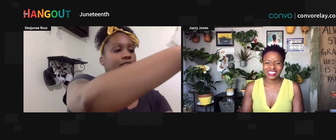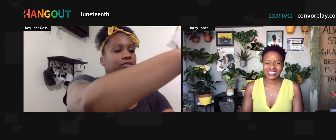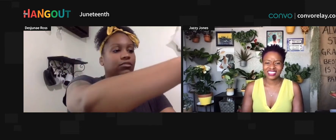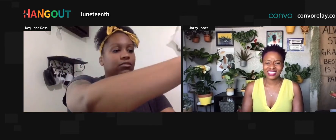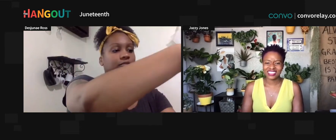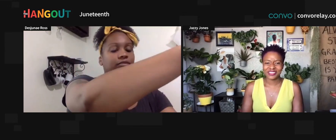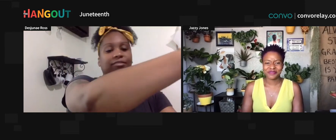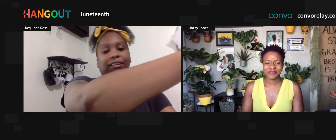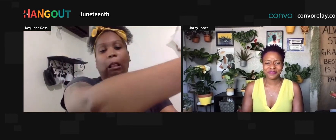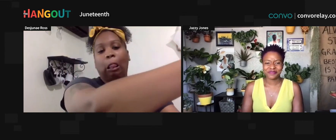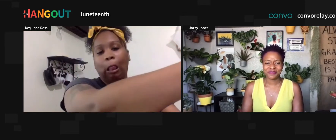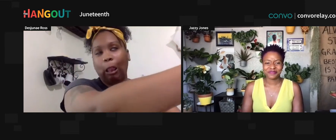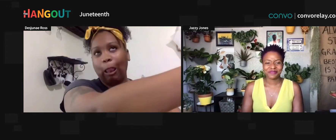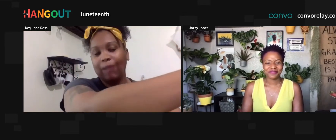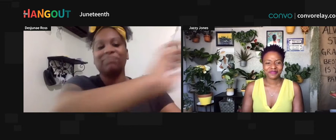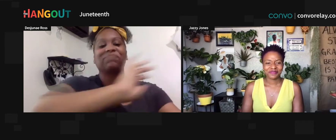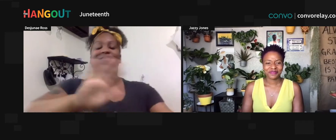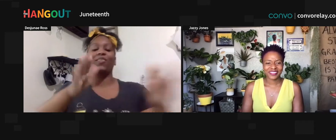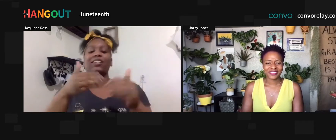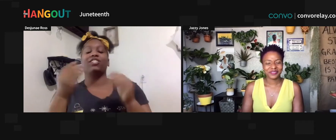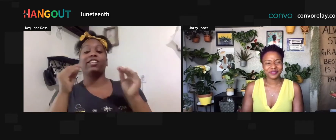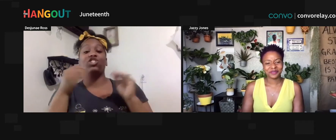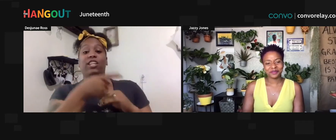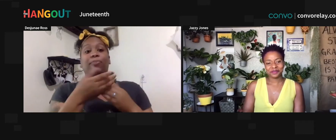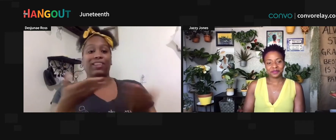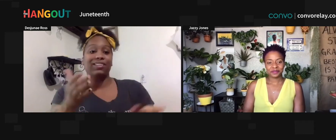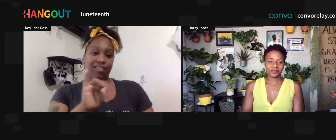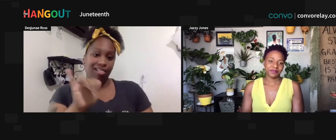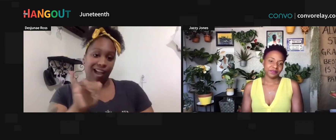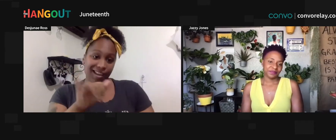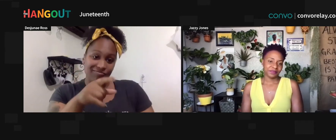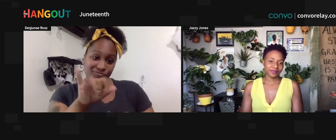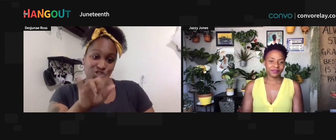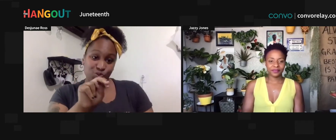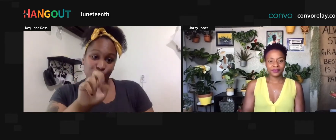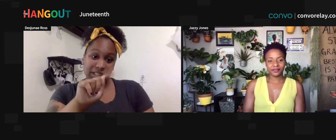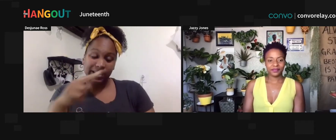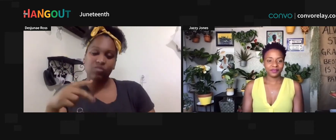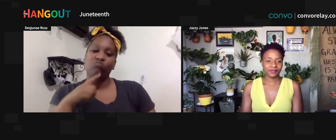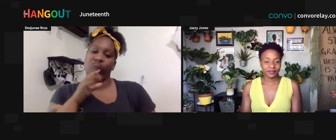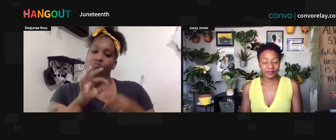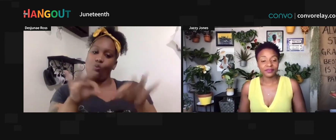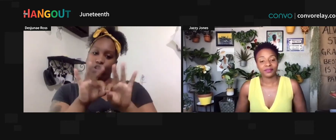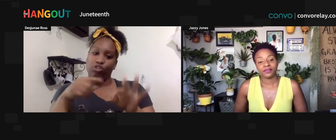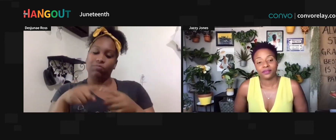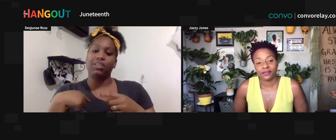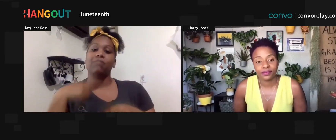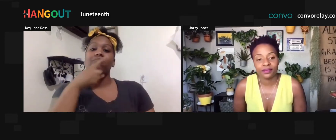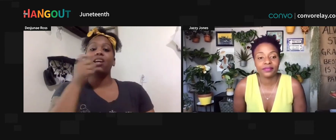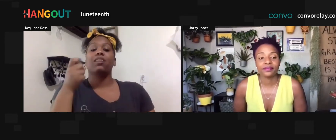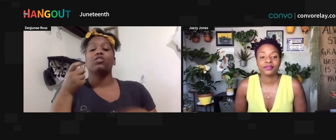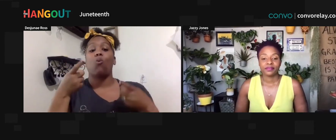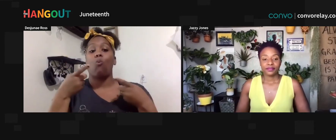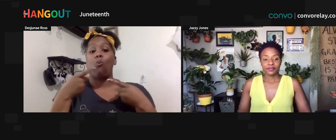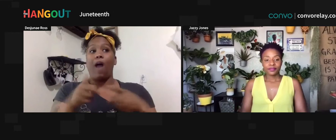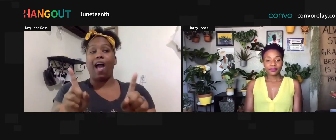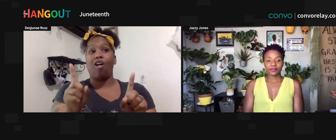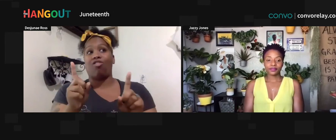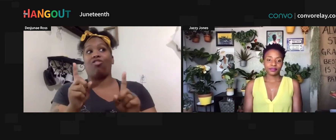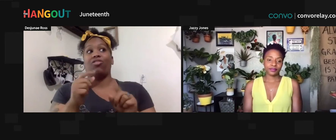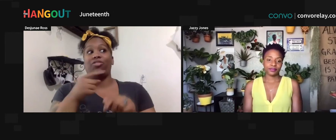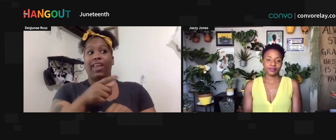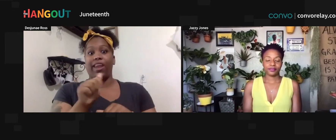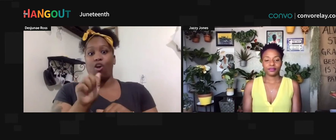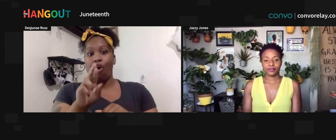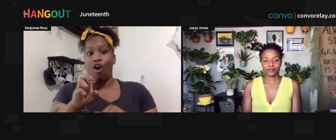Sorry about that. This is my water bottle. Give me a second here. Sorry. But anyways, I'm teaching them around Juneteenth, right?